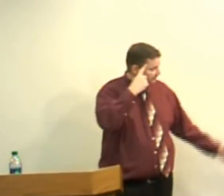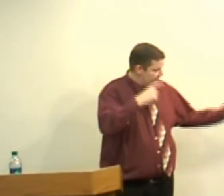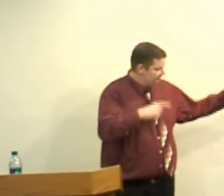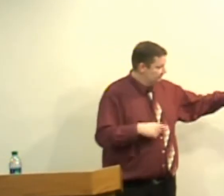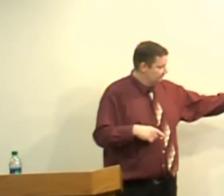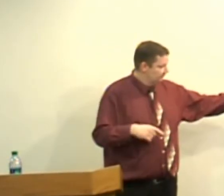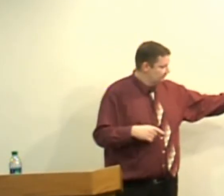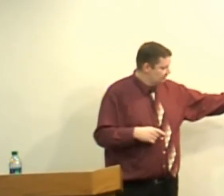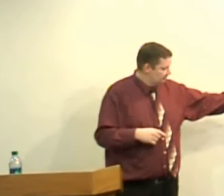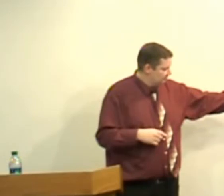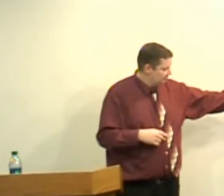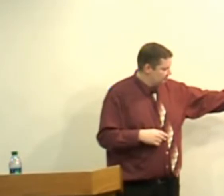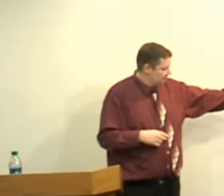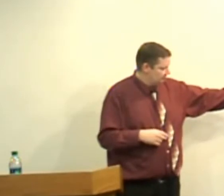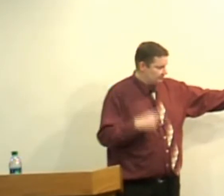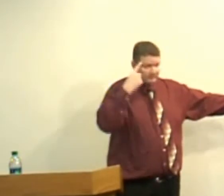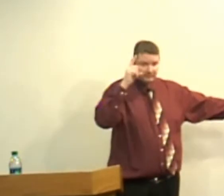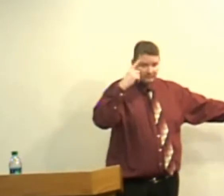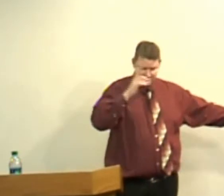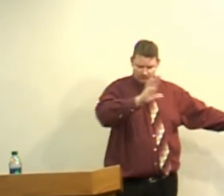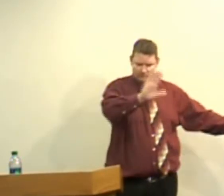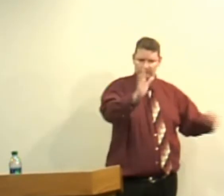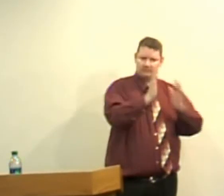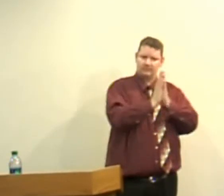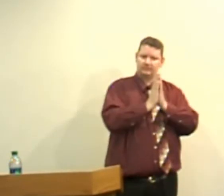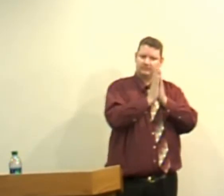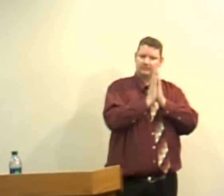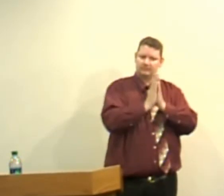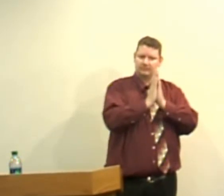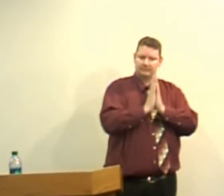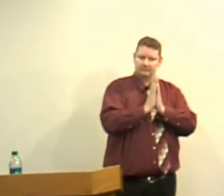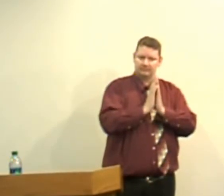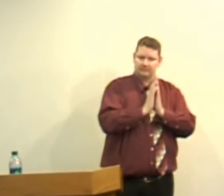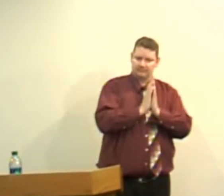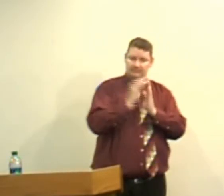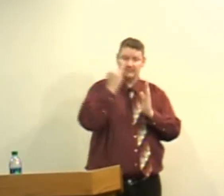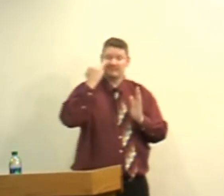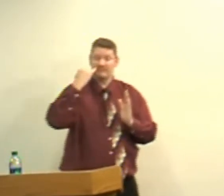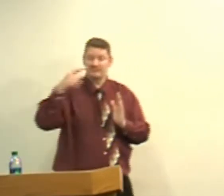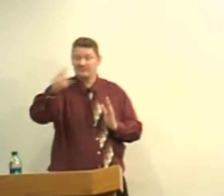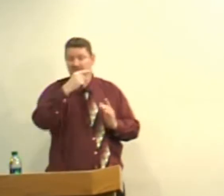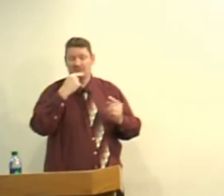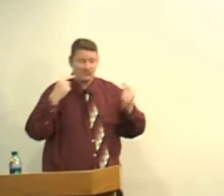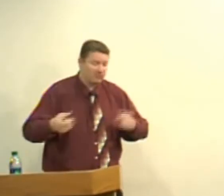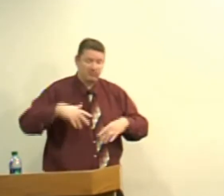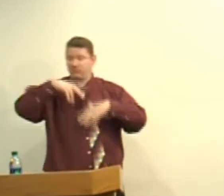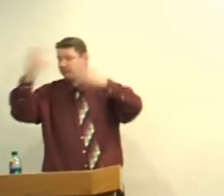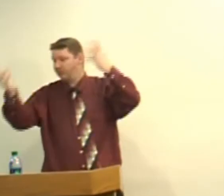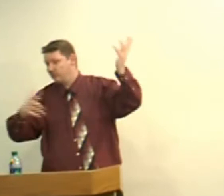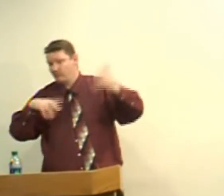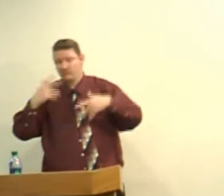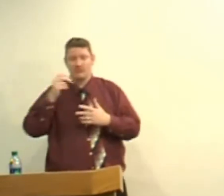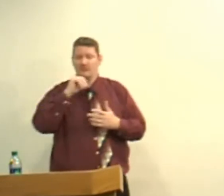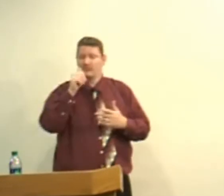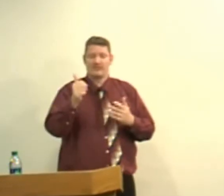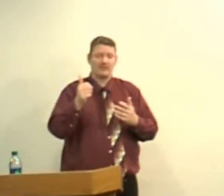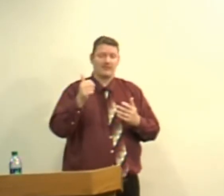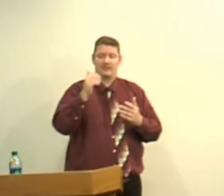And the result of this, what will we do? Will be our prayers. So if we are continuing